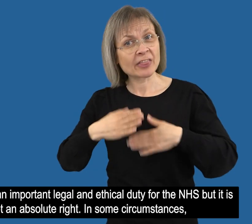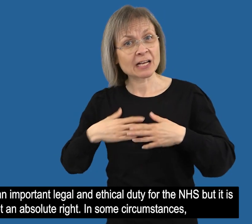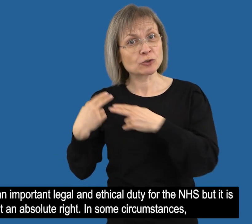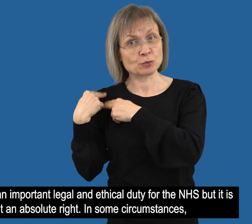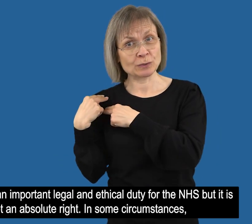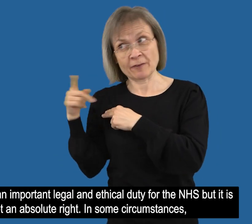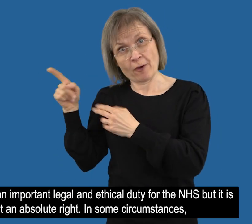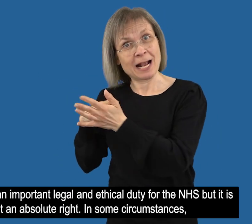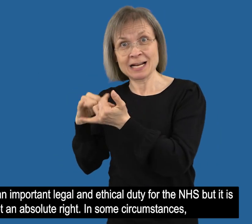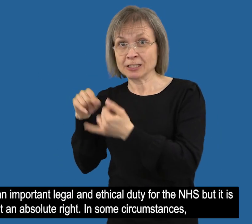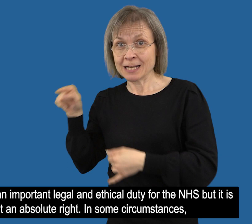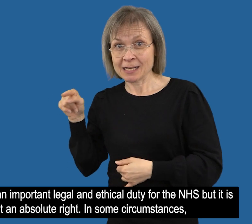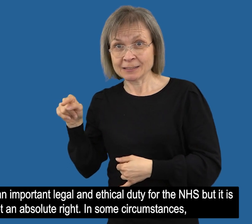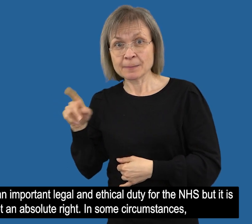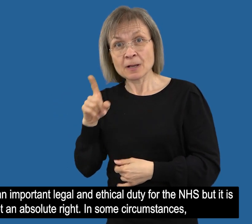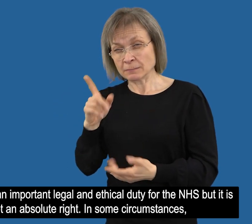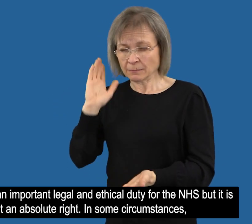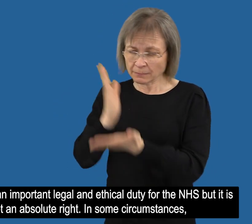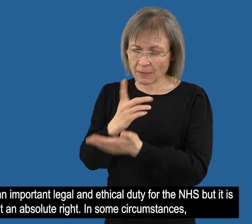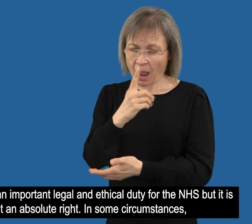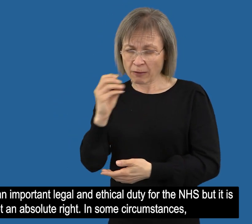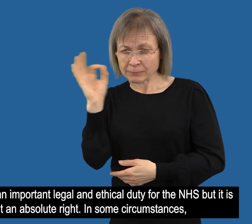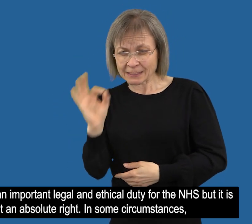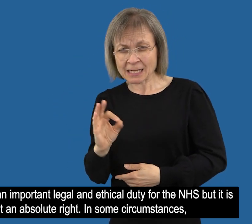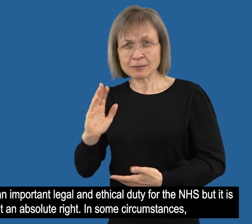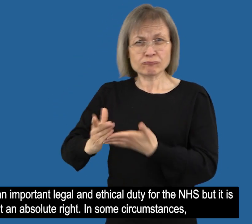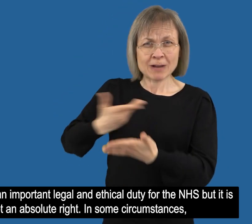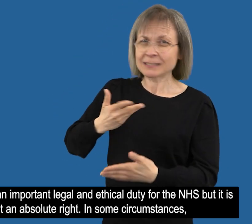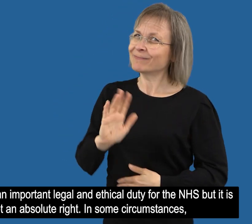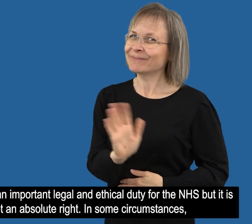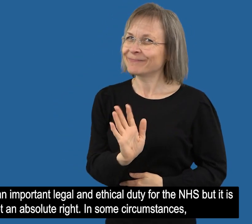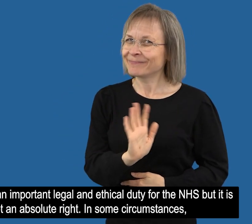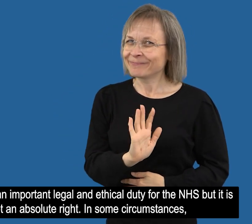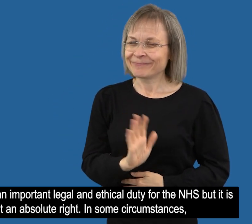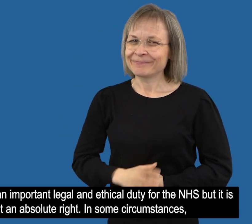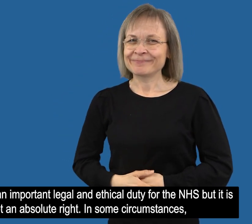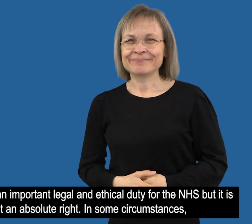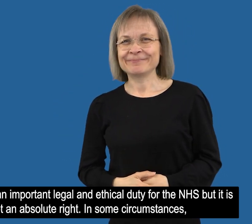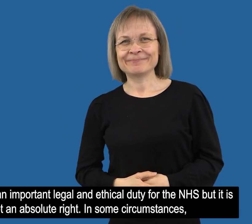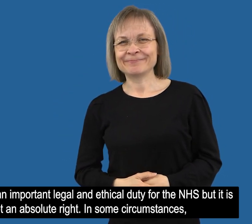This right is an important legal and ethical duty for the NHS, but it is not an absolute right.